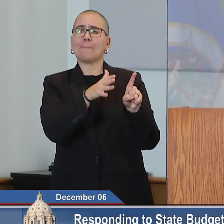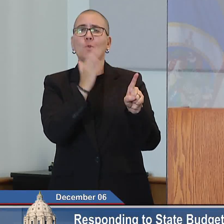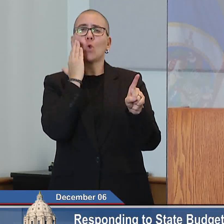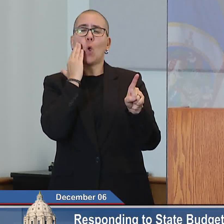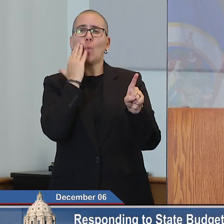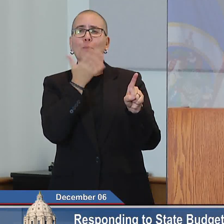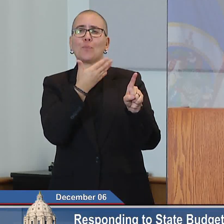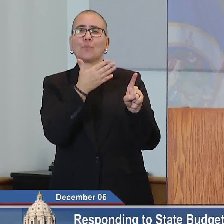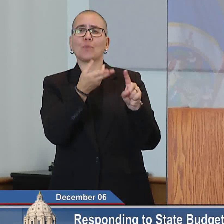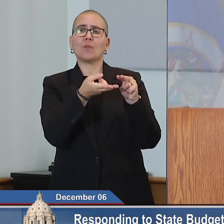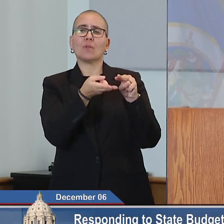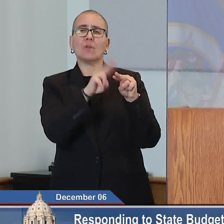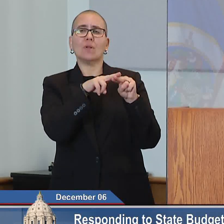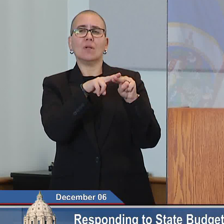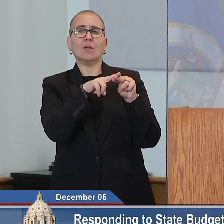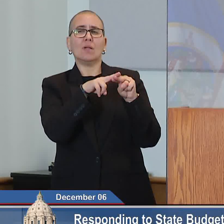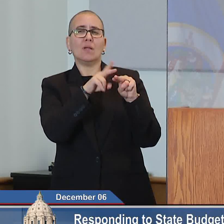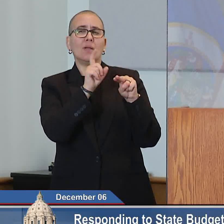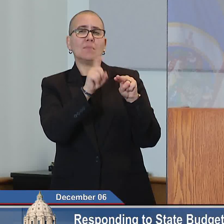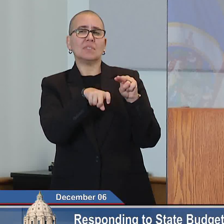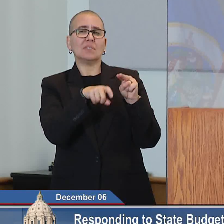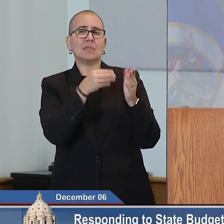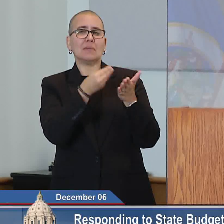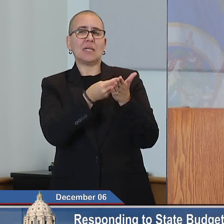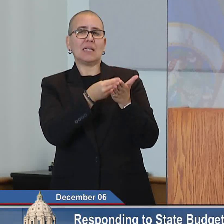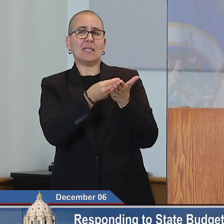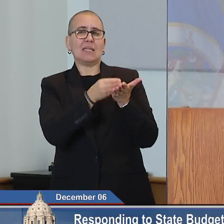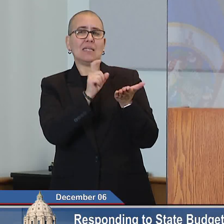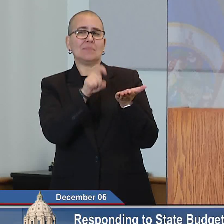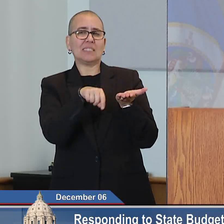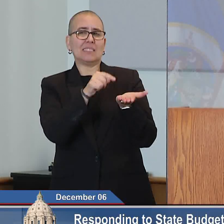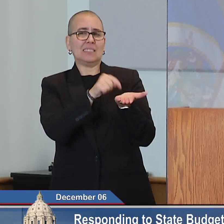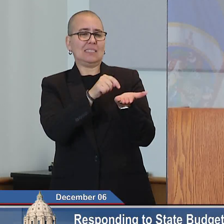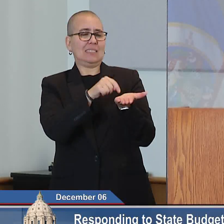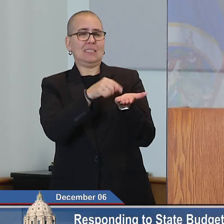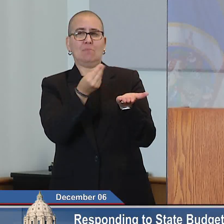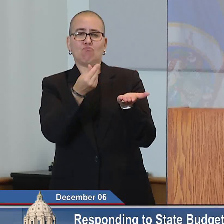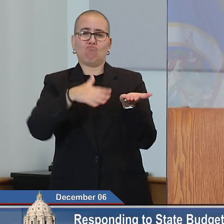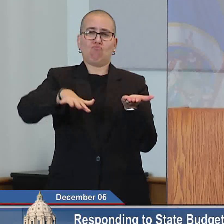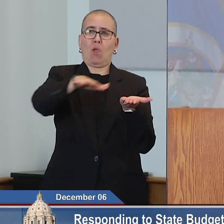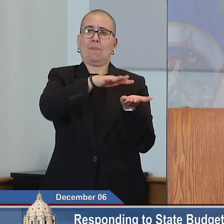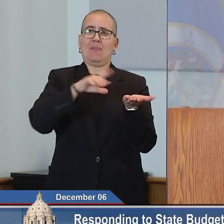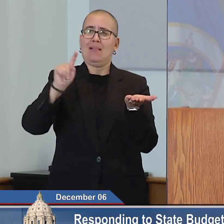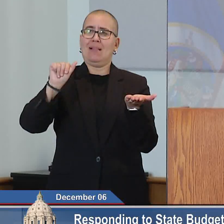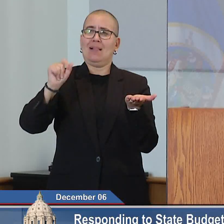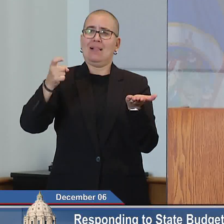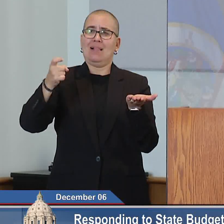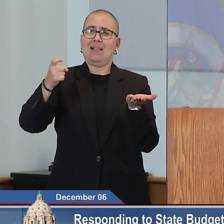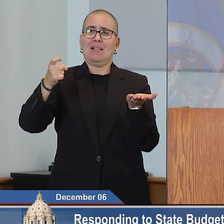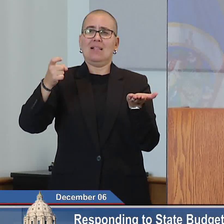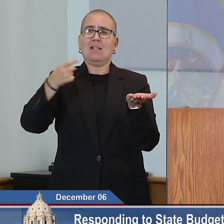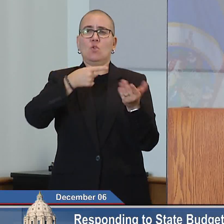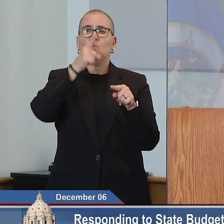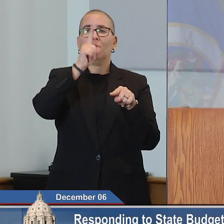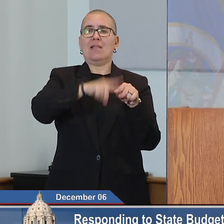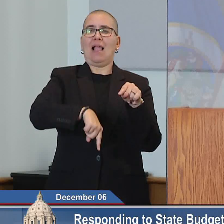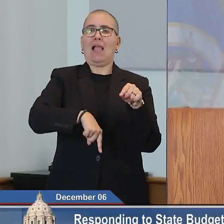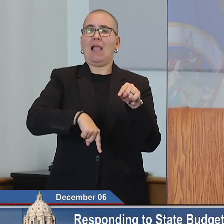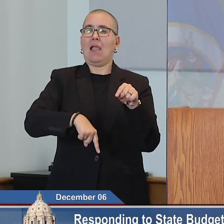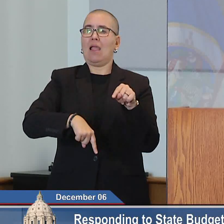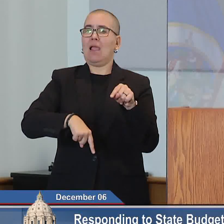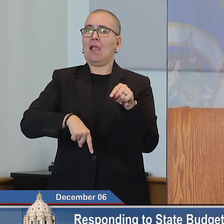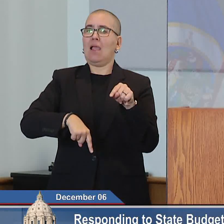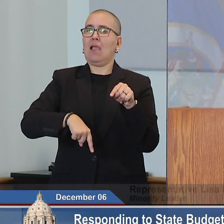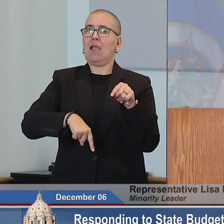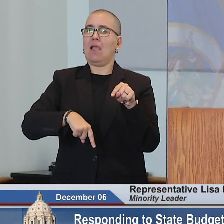the money has to be used to deliver property tax relief that can't just be absorbed by the local budgets? I think we need to have all